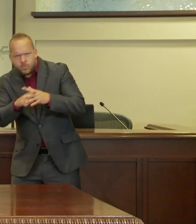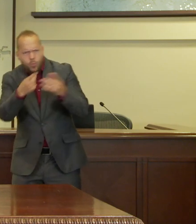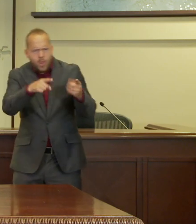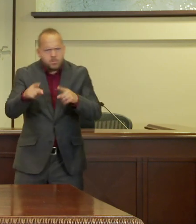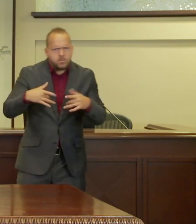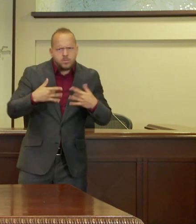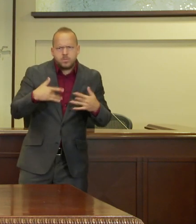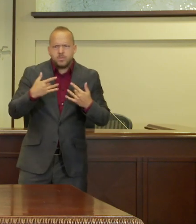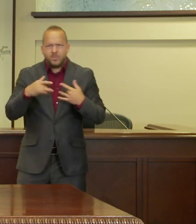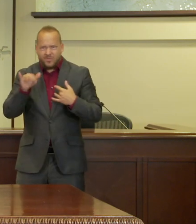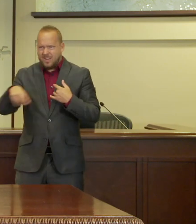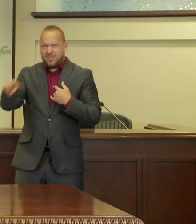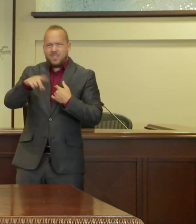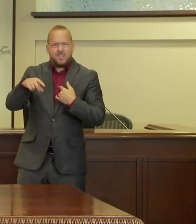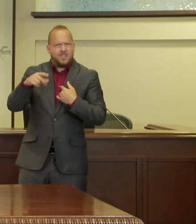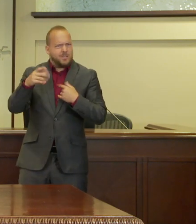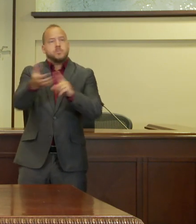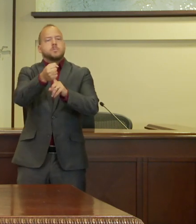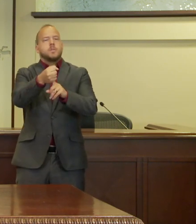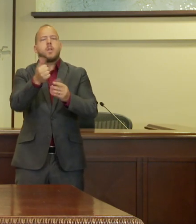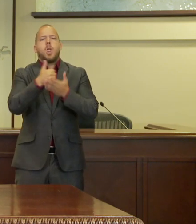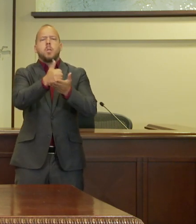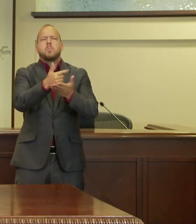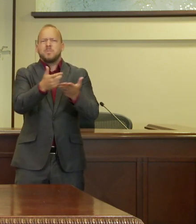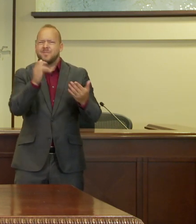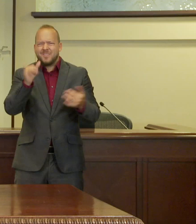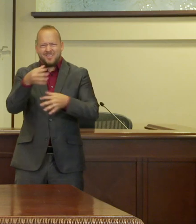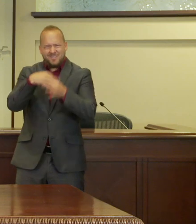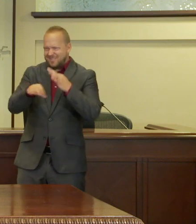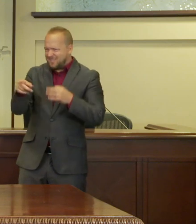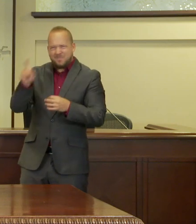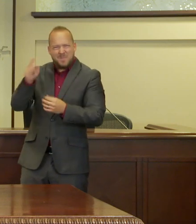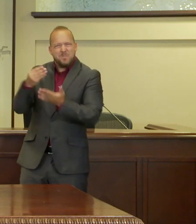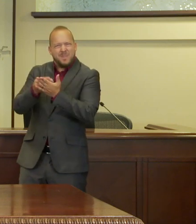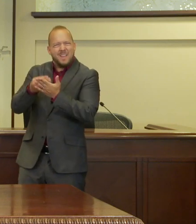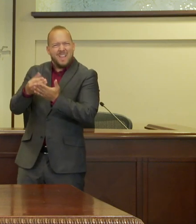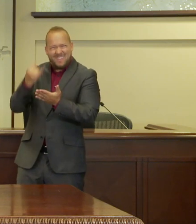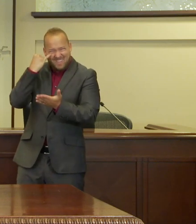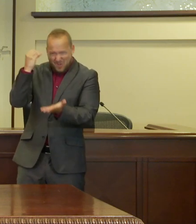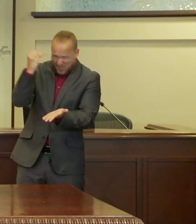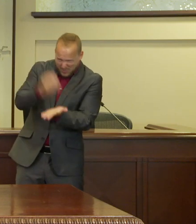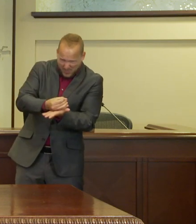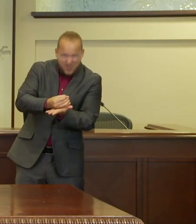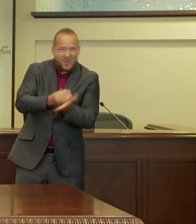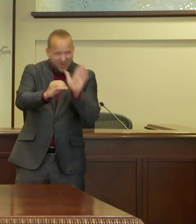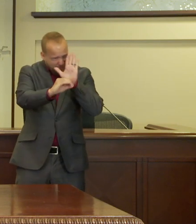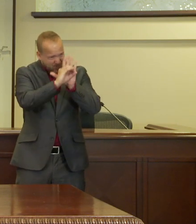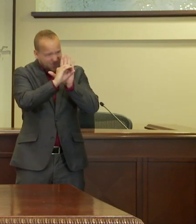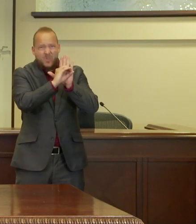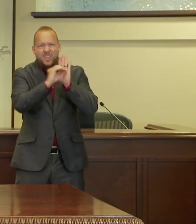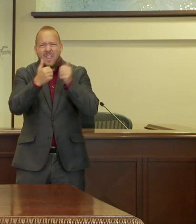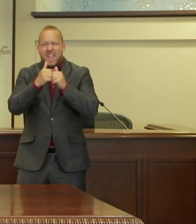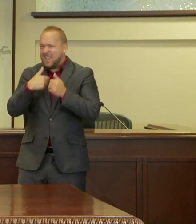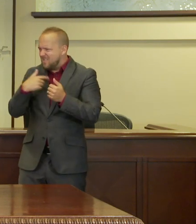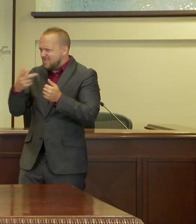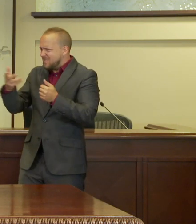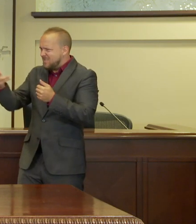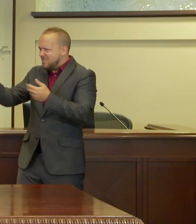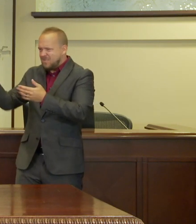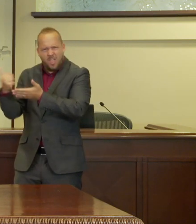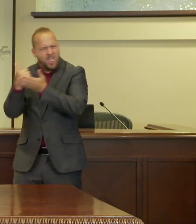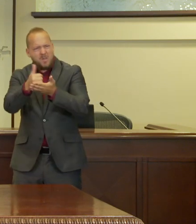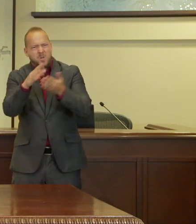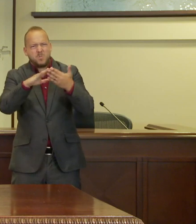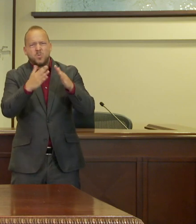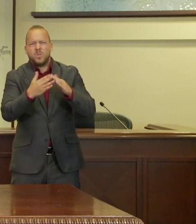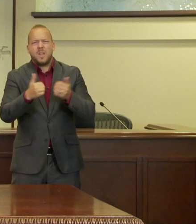people accountable. So I can say safely that zero is the wrong number. With regard to the increase, I want to be very clear.